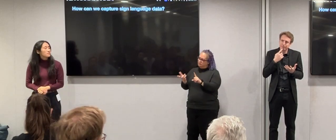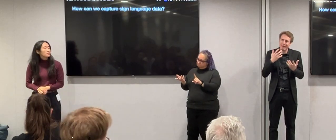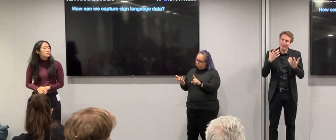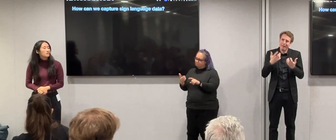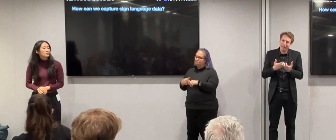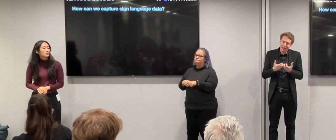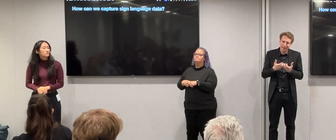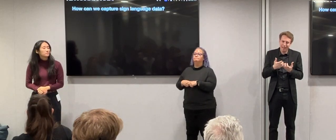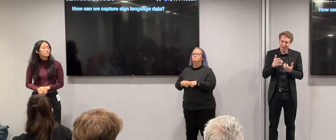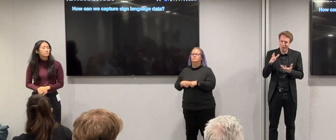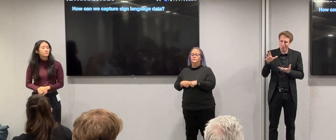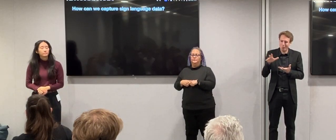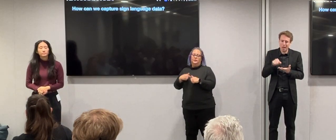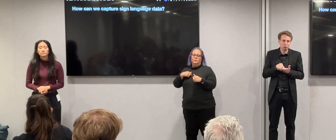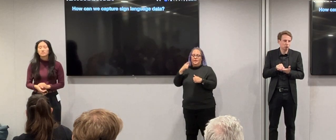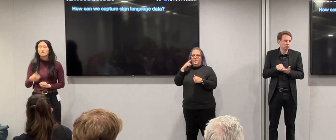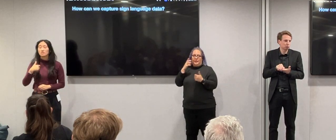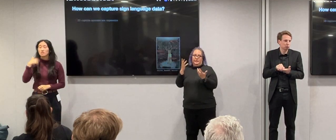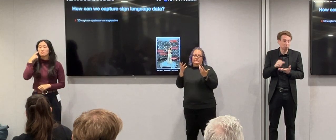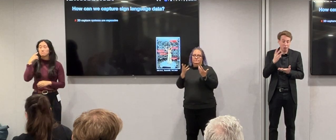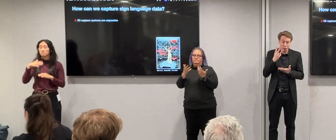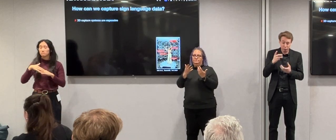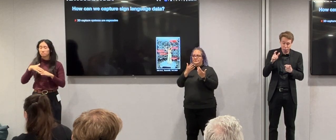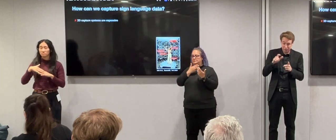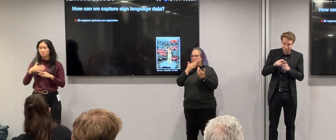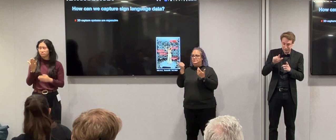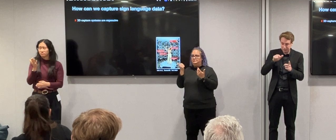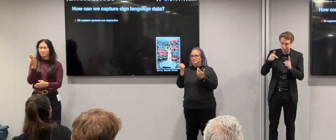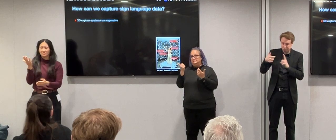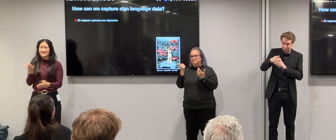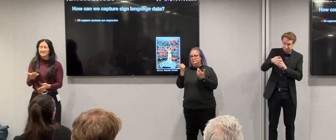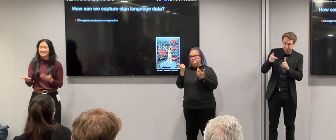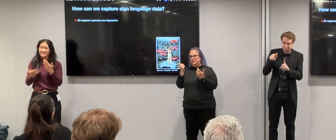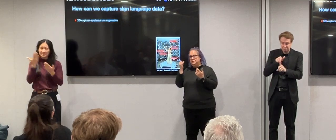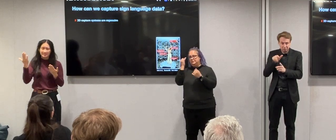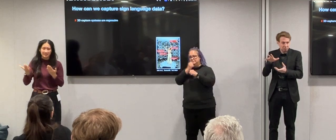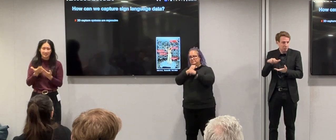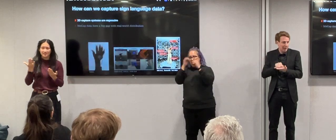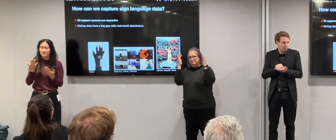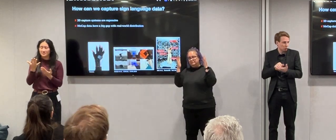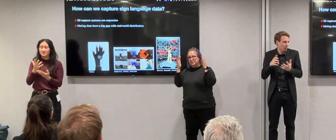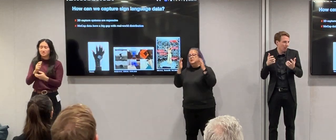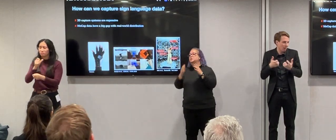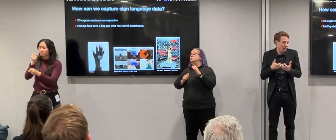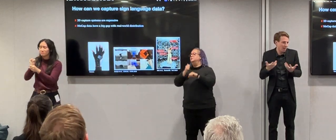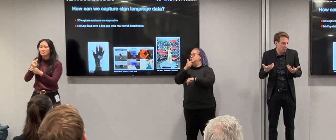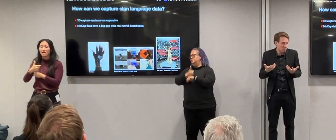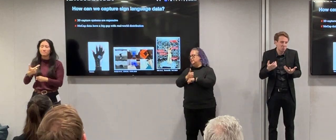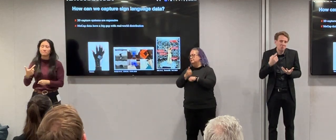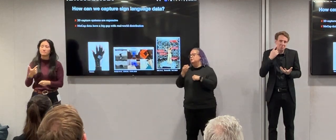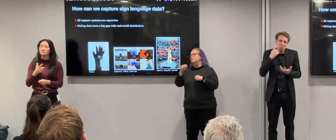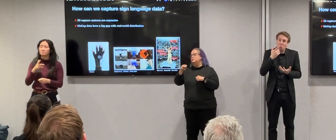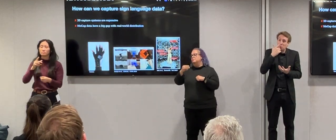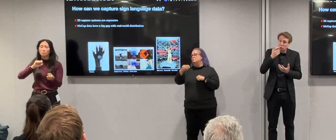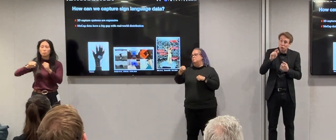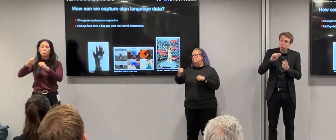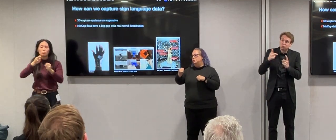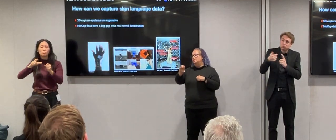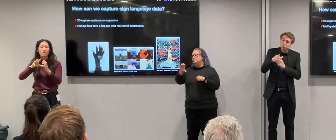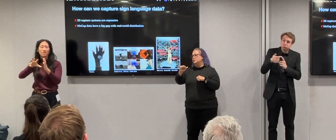I guess the most straightforward solution would be to set up capturing systems or use mock-up